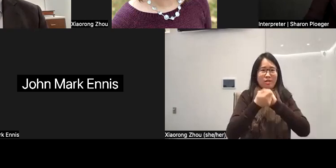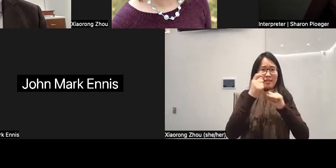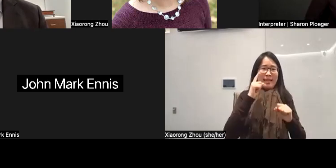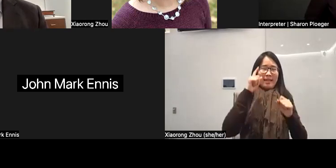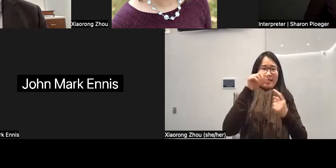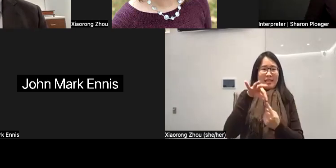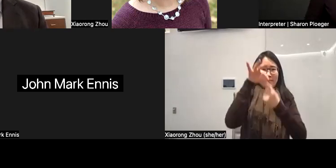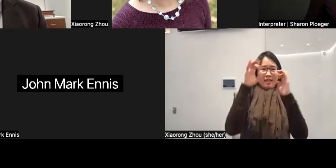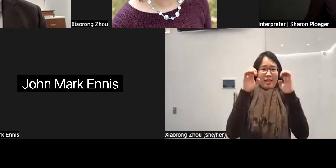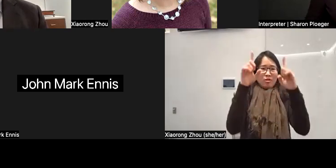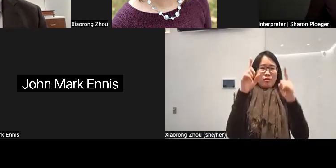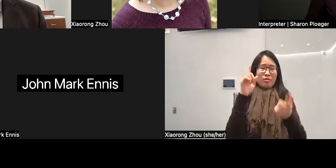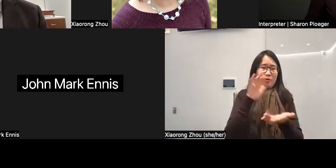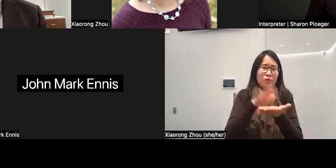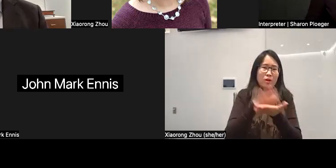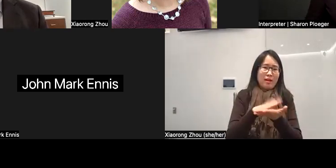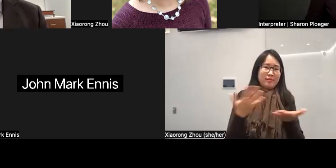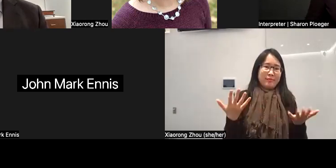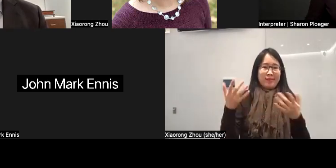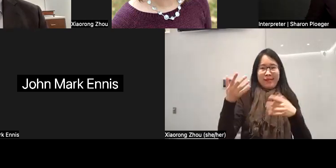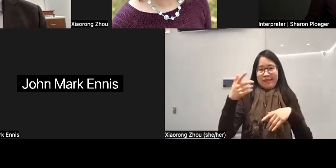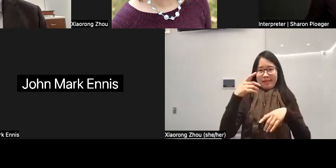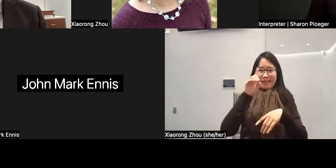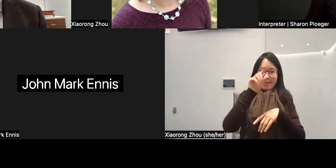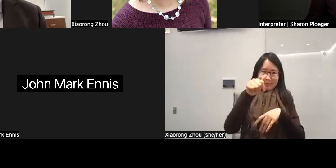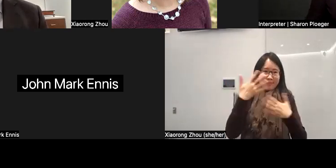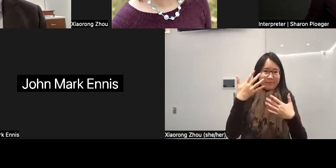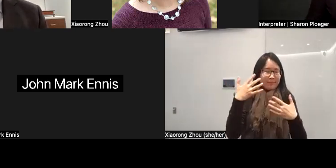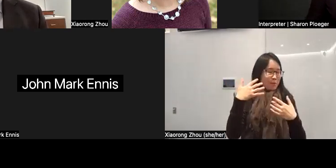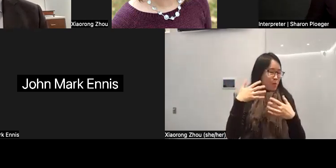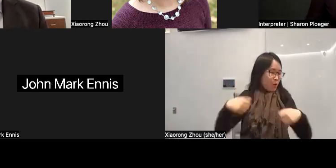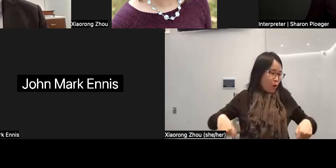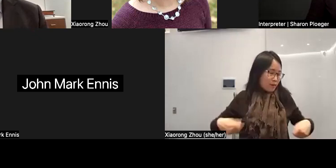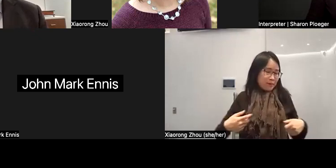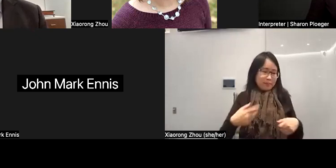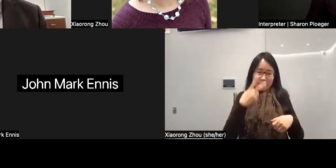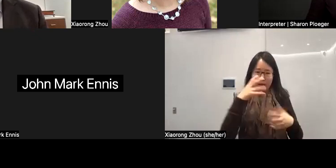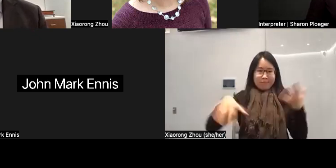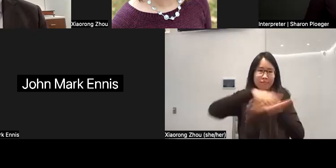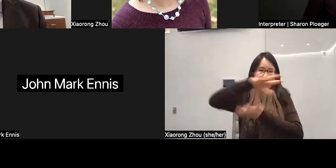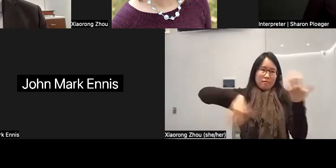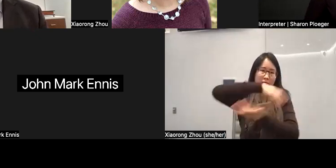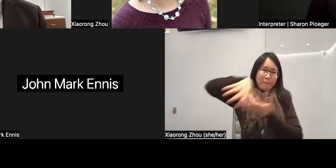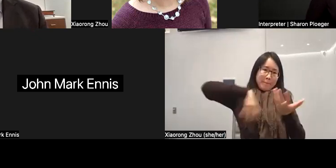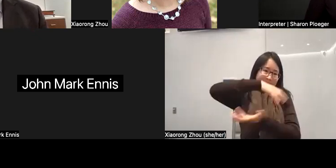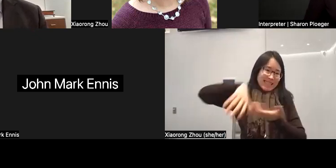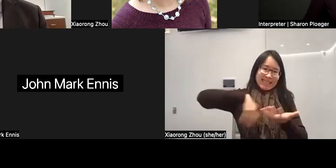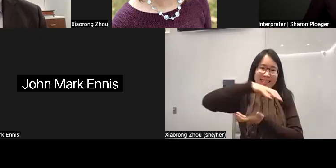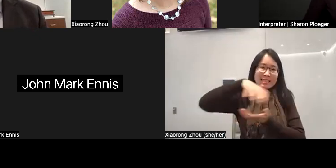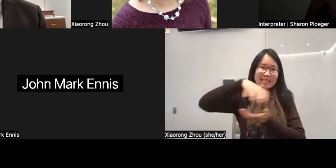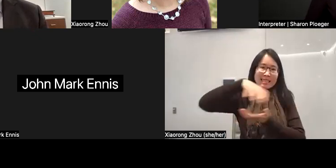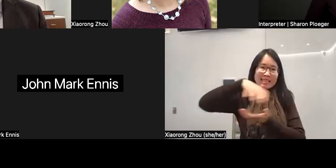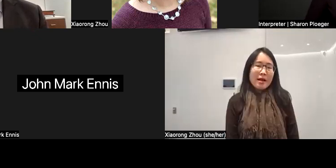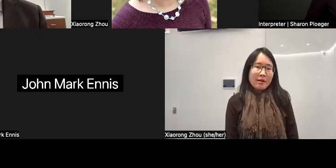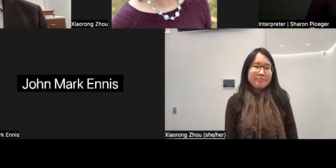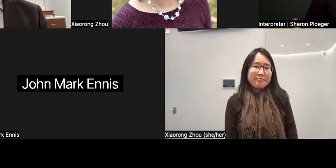Now, unfortunately, the schools for the deaf have changed, and they just have a special education school for people with disabilities,